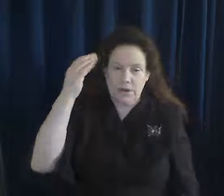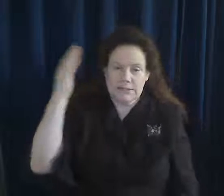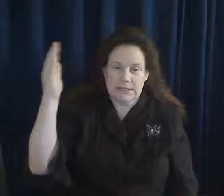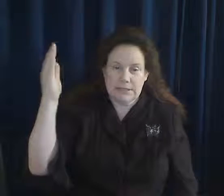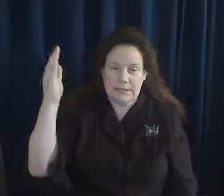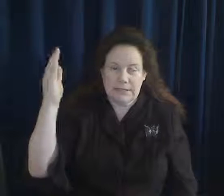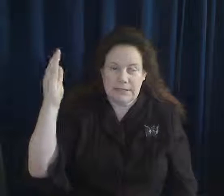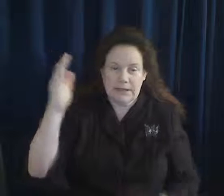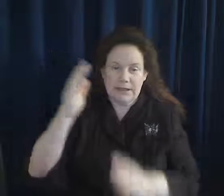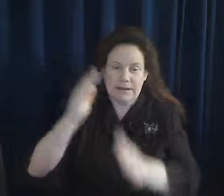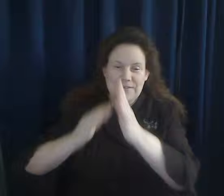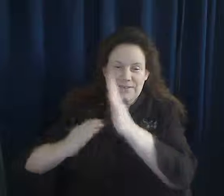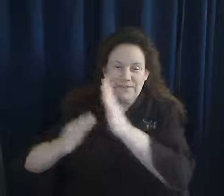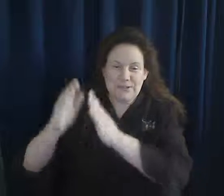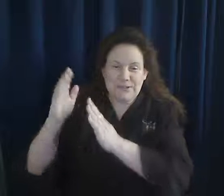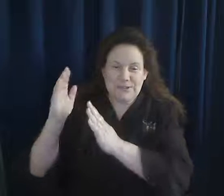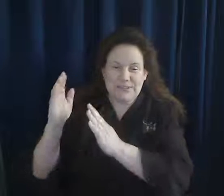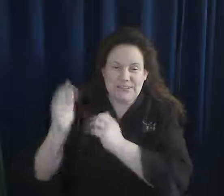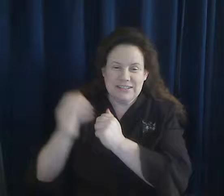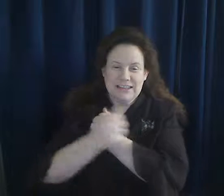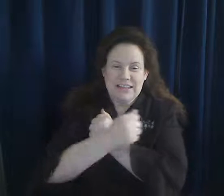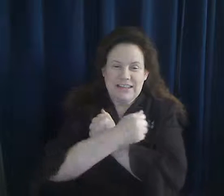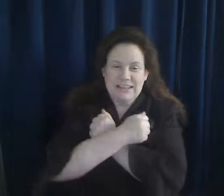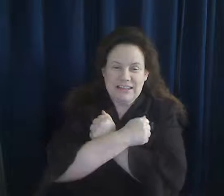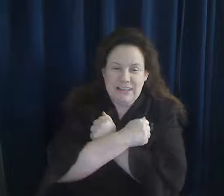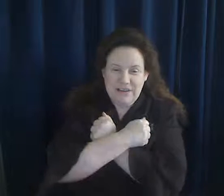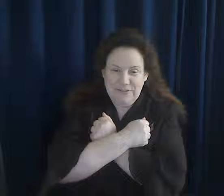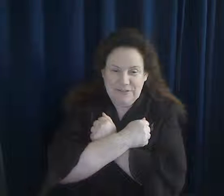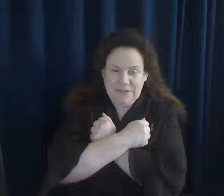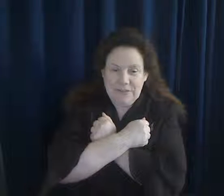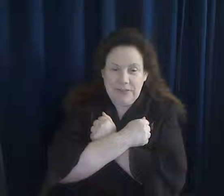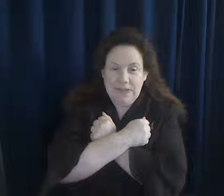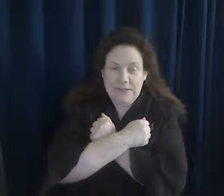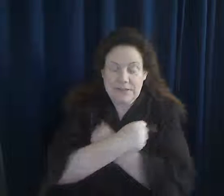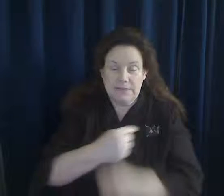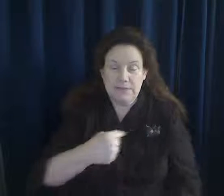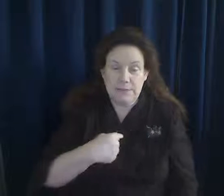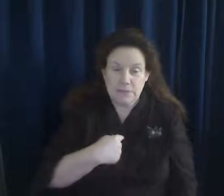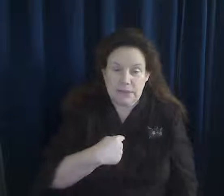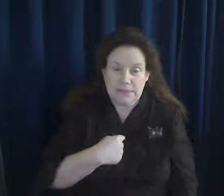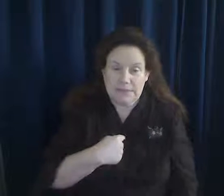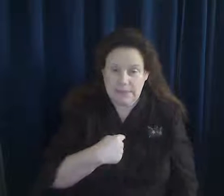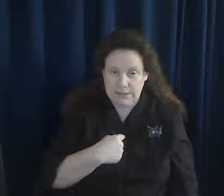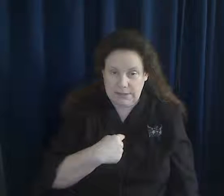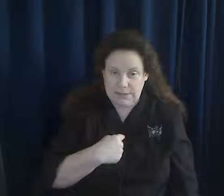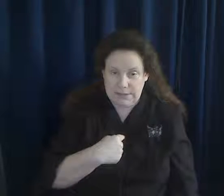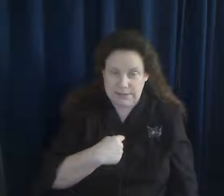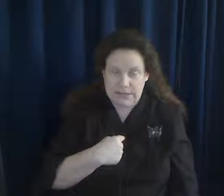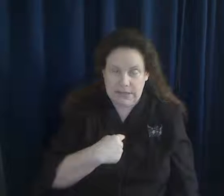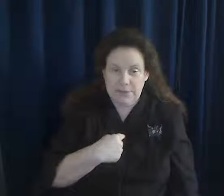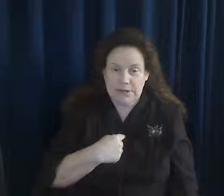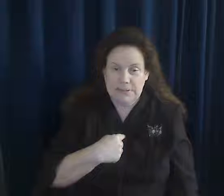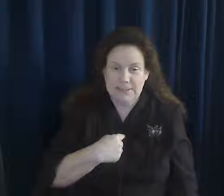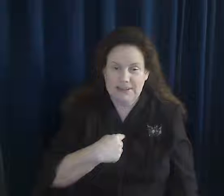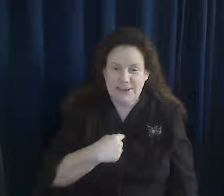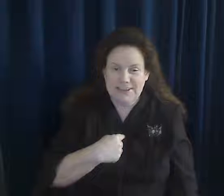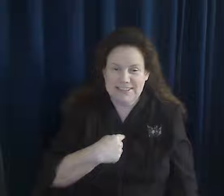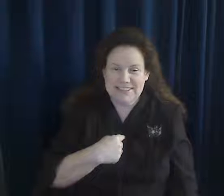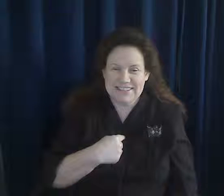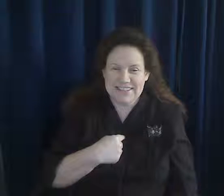Because he first loved. And the sign for me, you can sign me like this, but in songs,